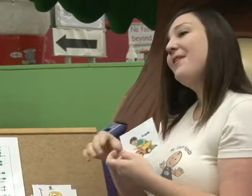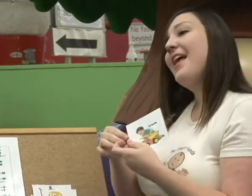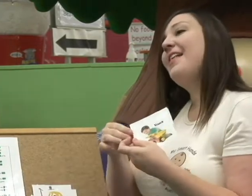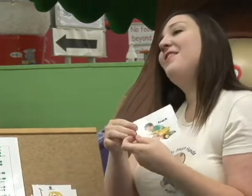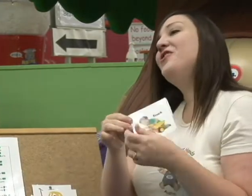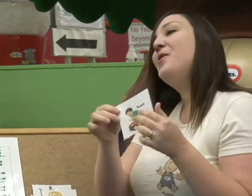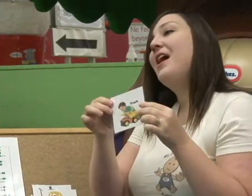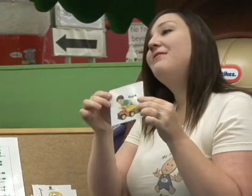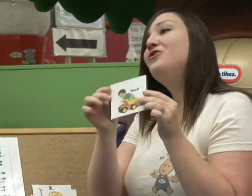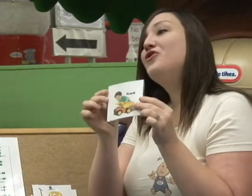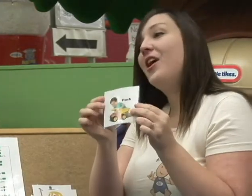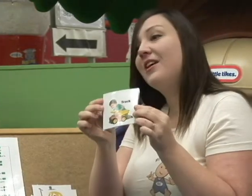And then you have truck.